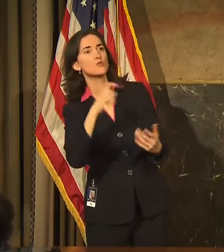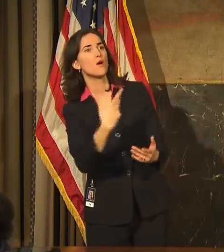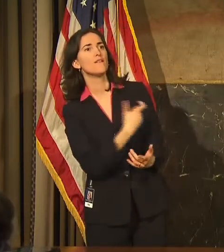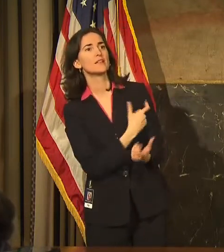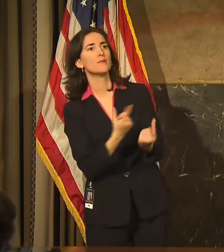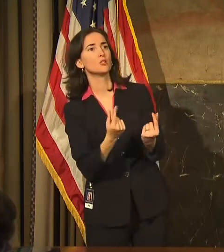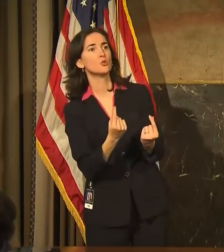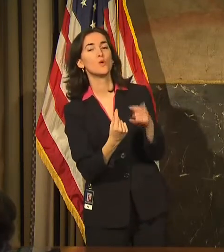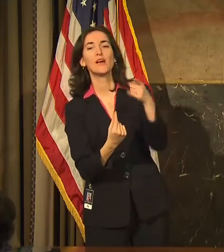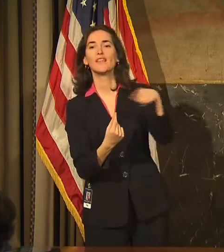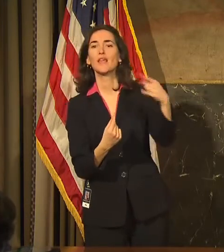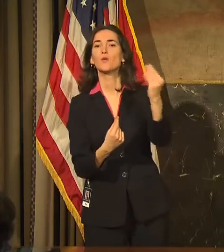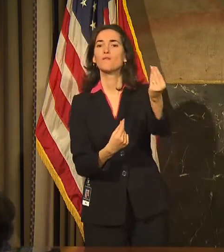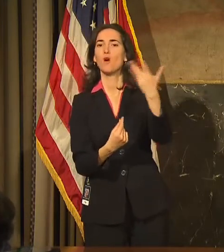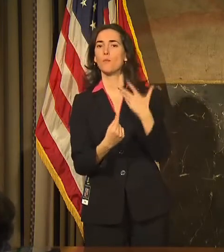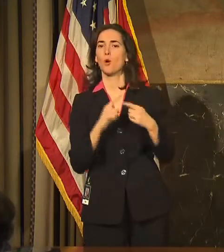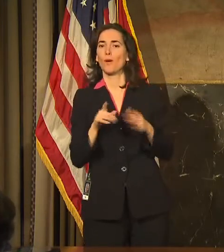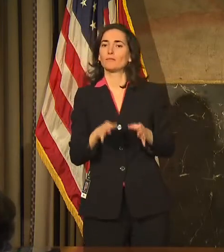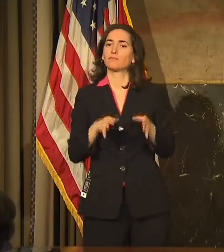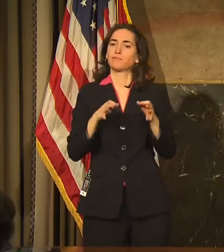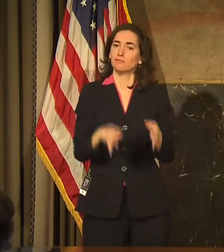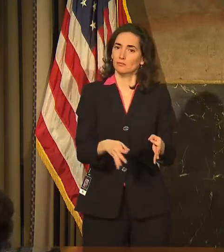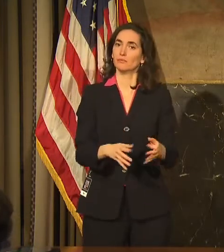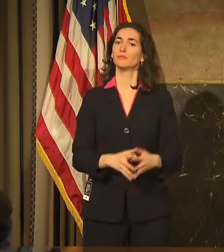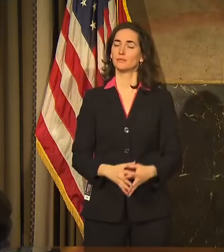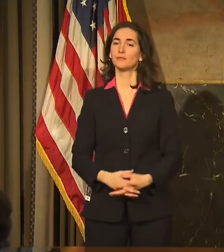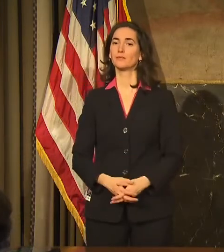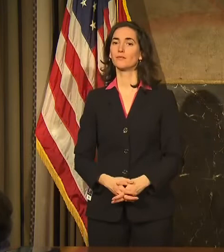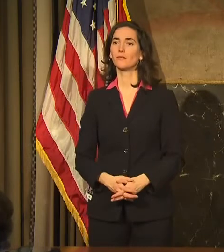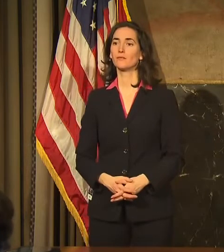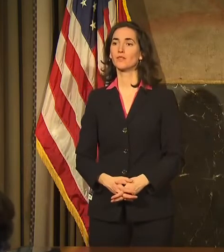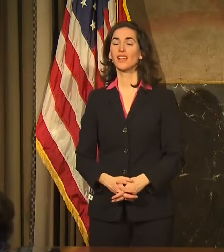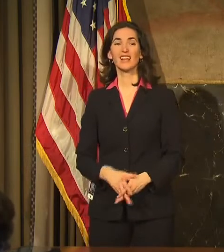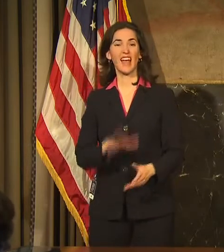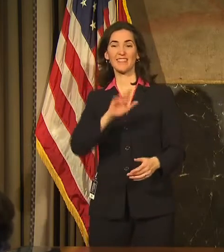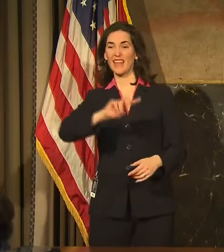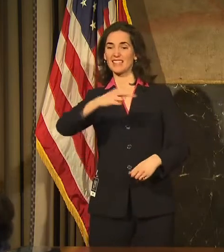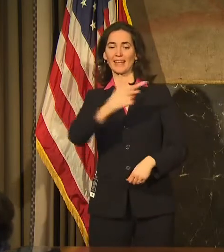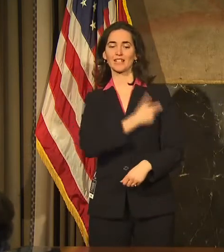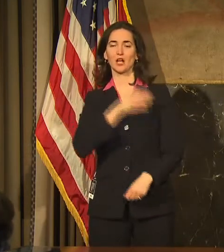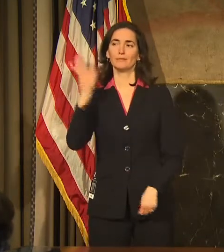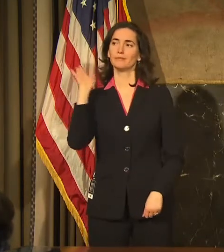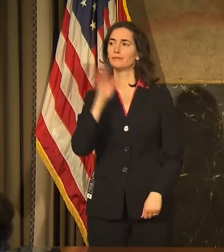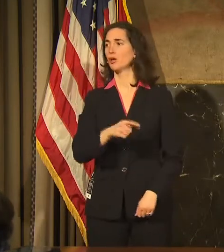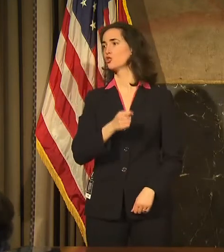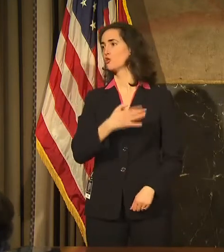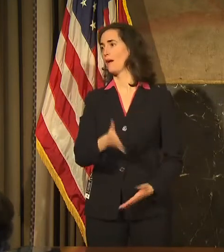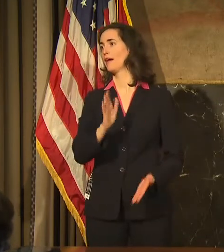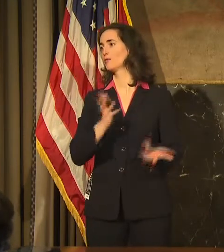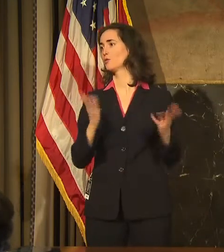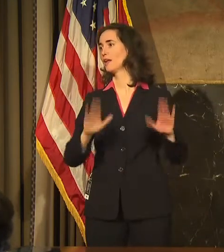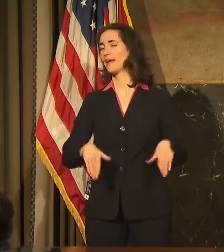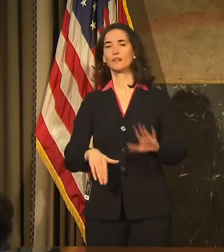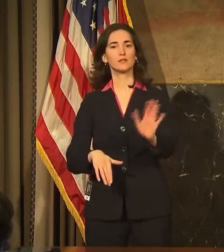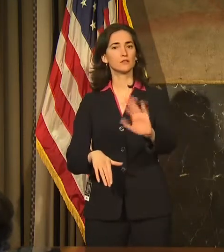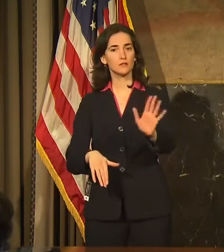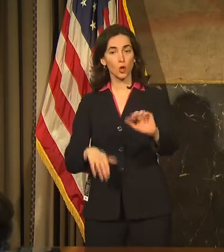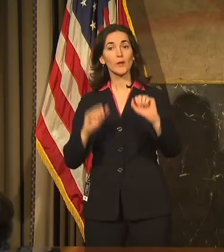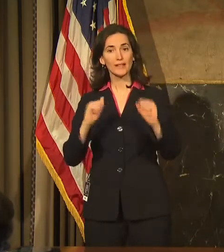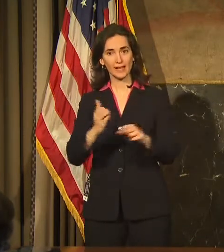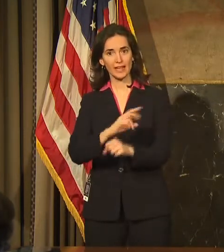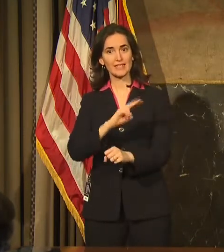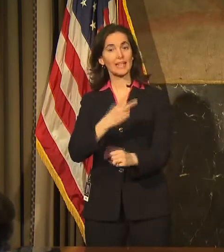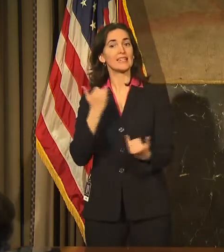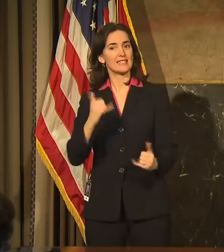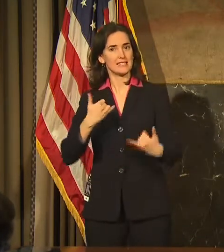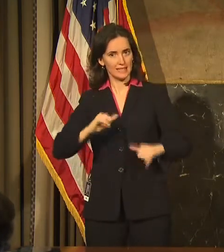know when you are rescheduled for. Don't forego this. Don't use this as an opportunity not to get the dose. The dose is